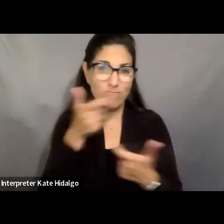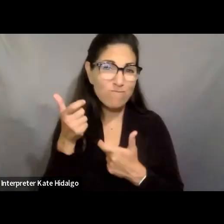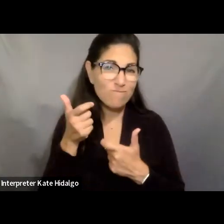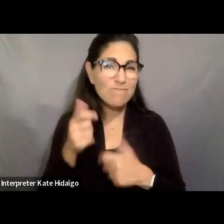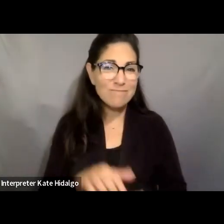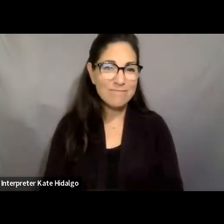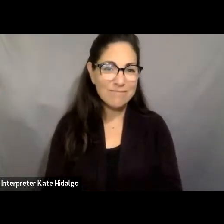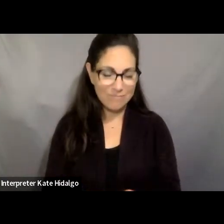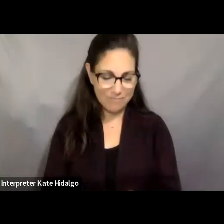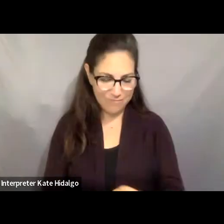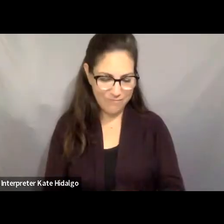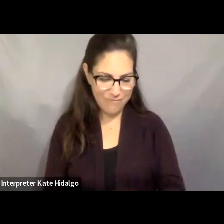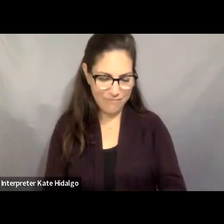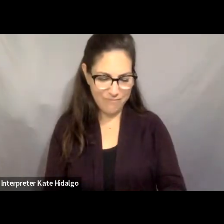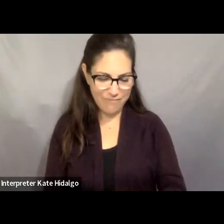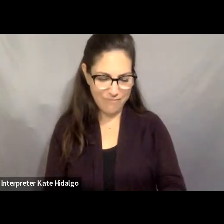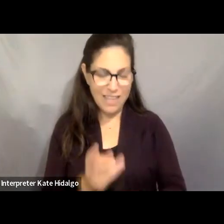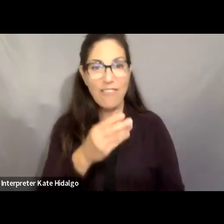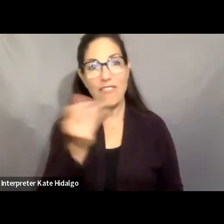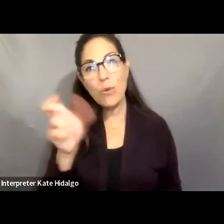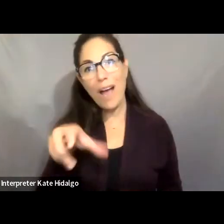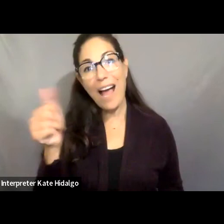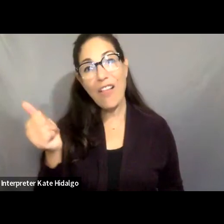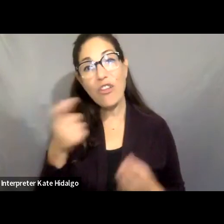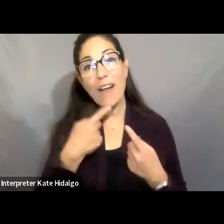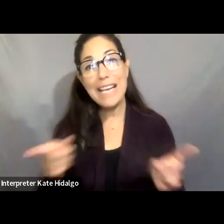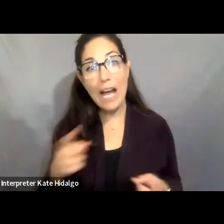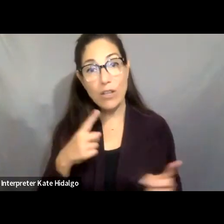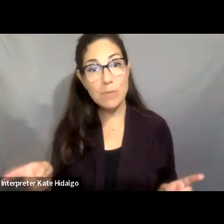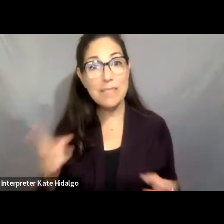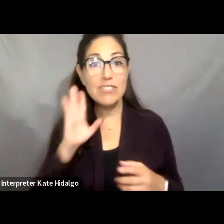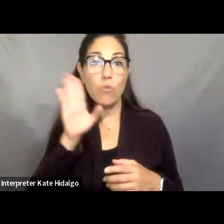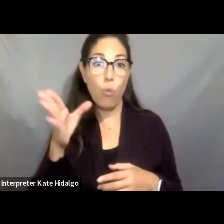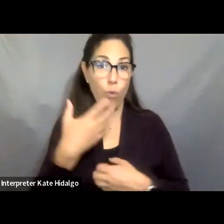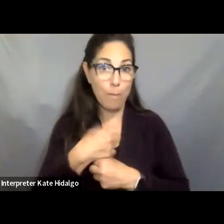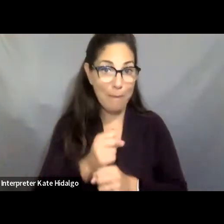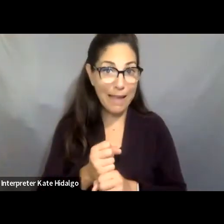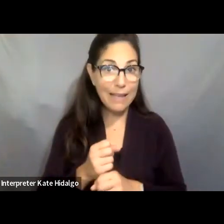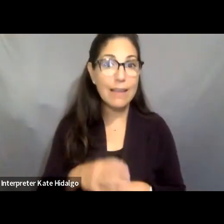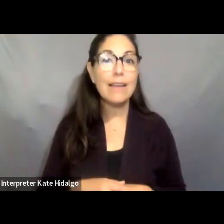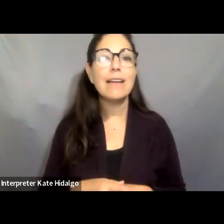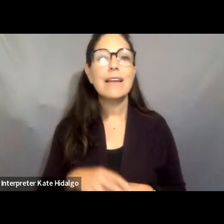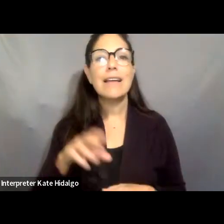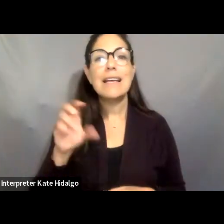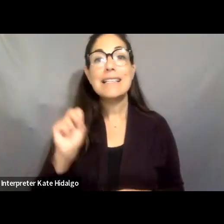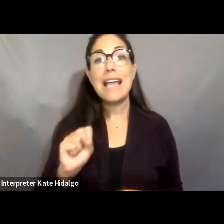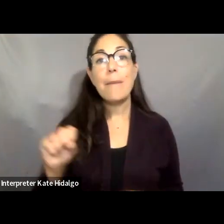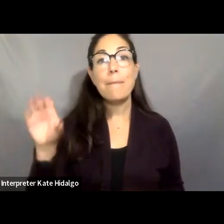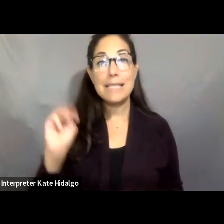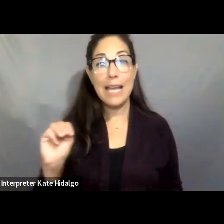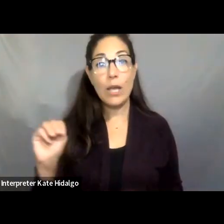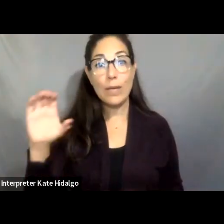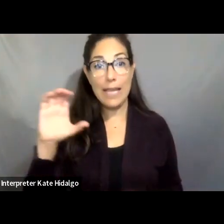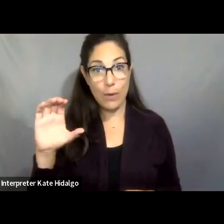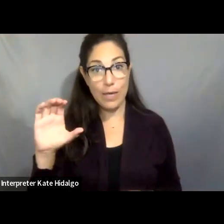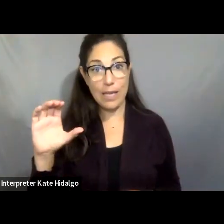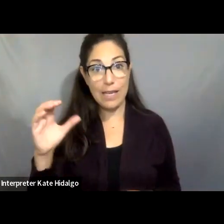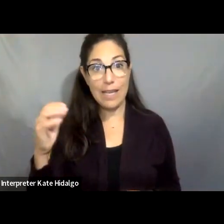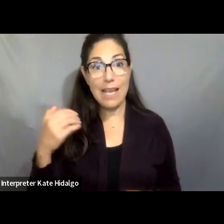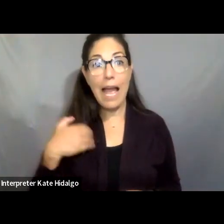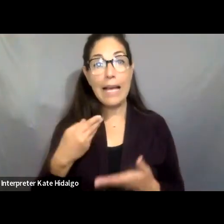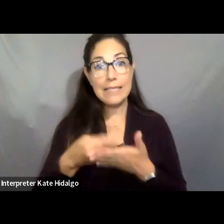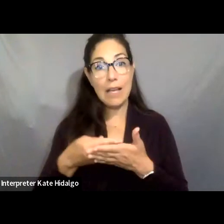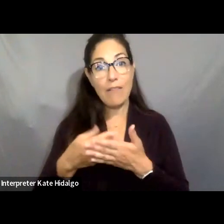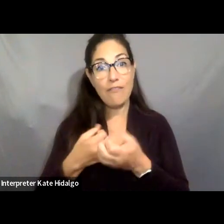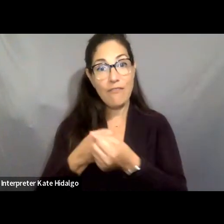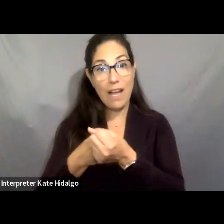up. There's just a few other announcements I wanted to make. This San Mateo County has a funding